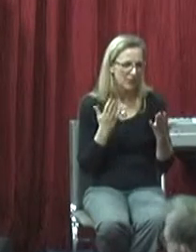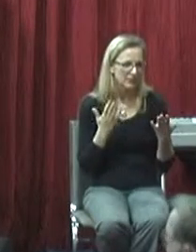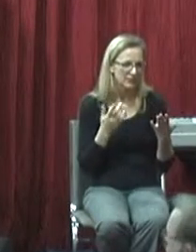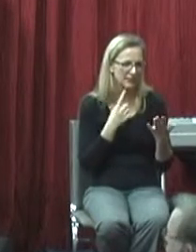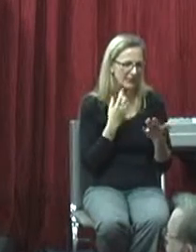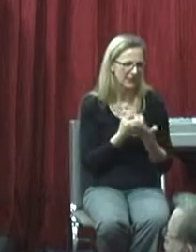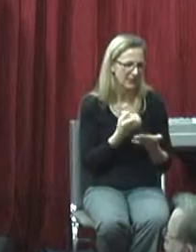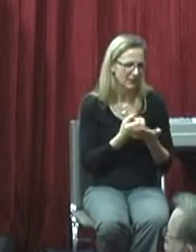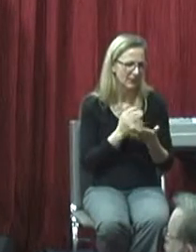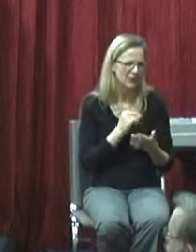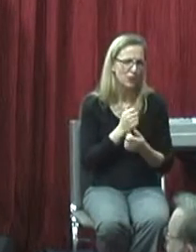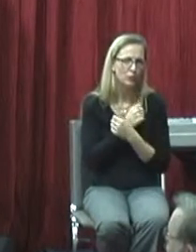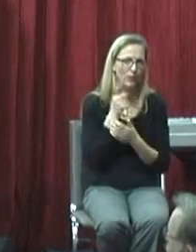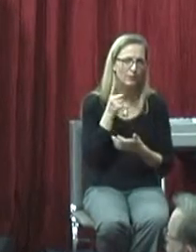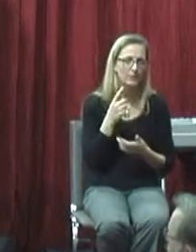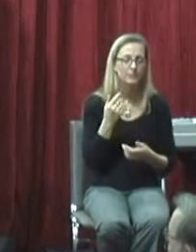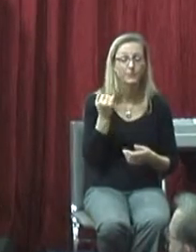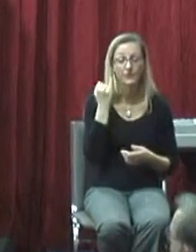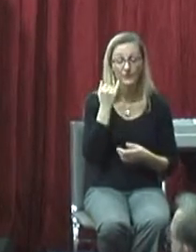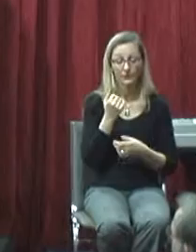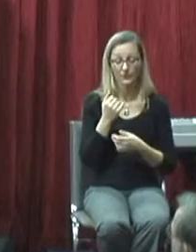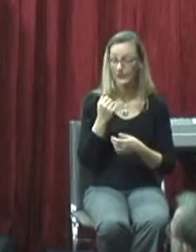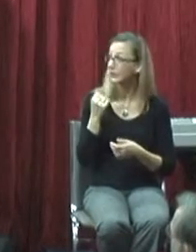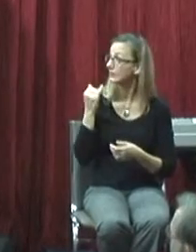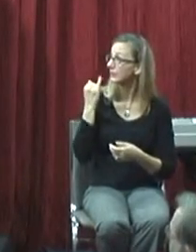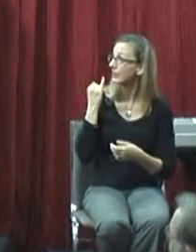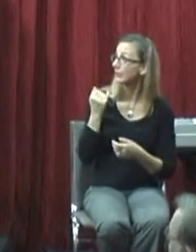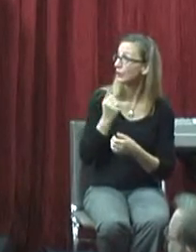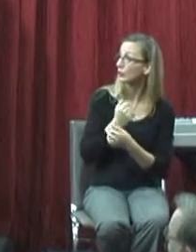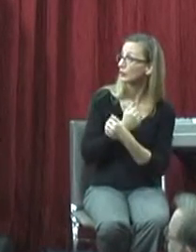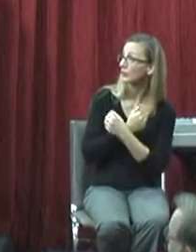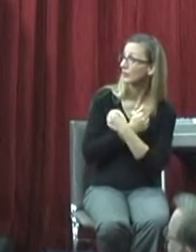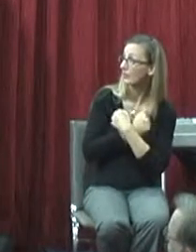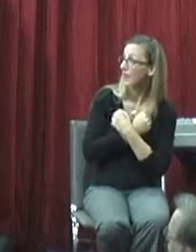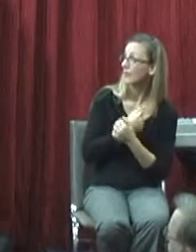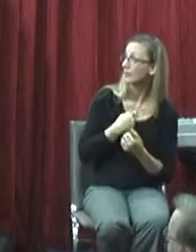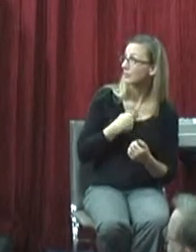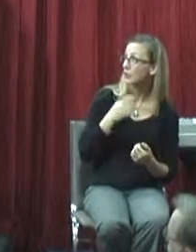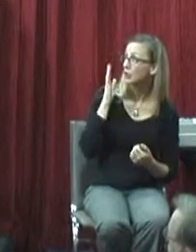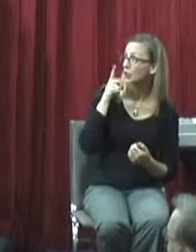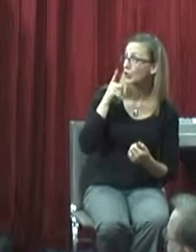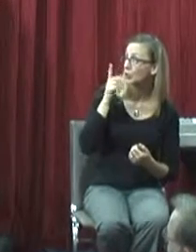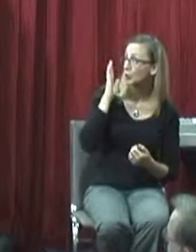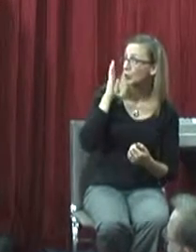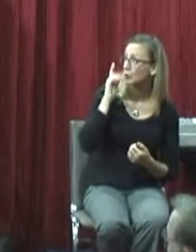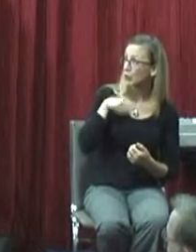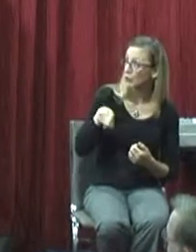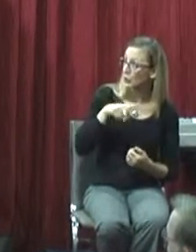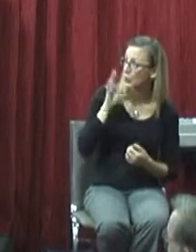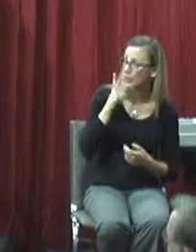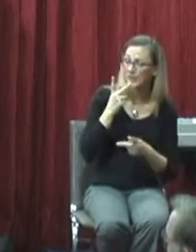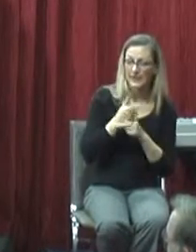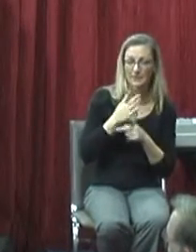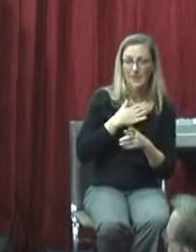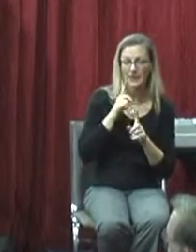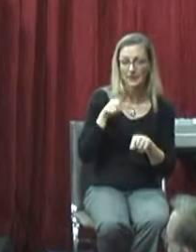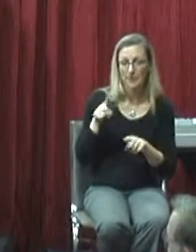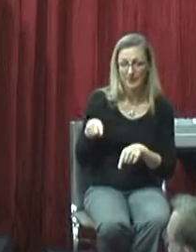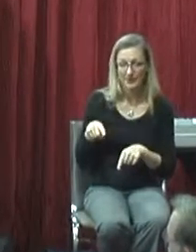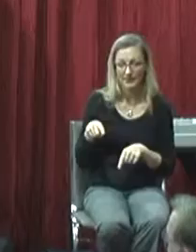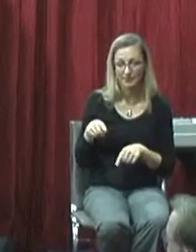him. If you love me, let's read it together. You will keep my commands.